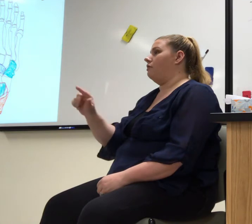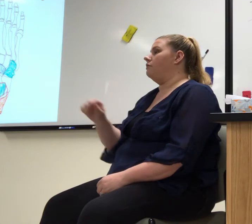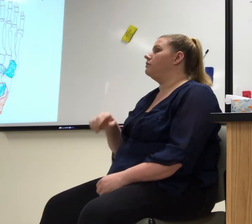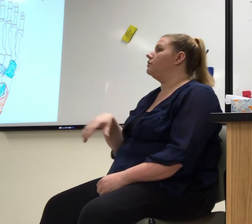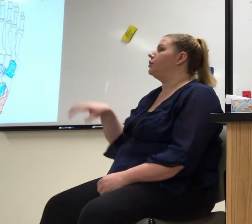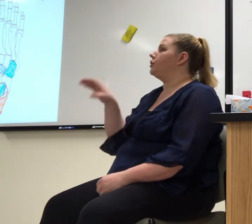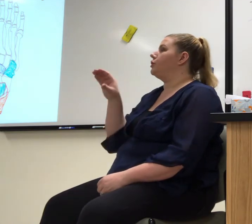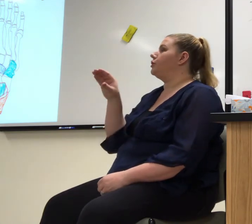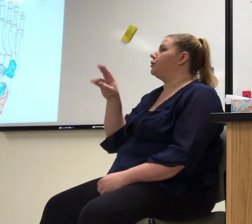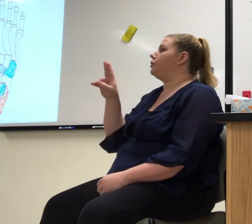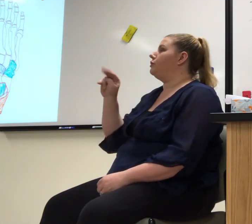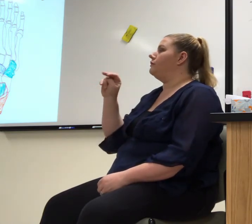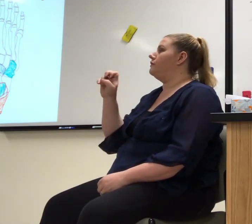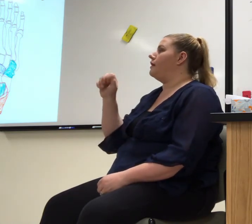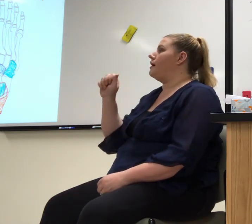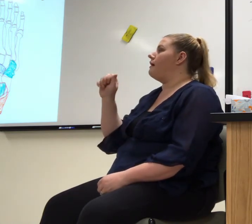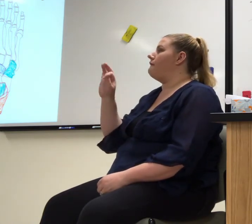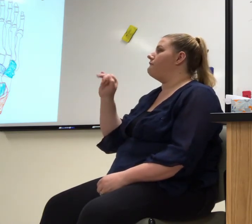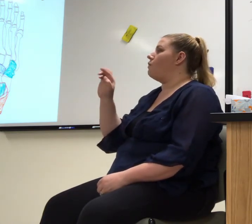cuneiform